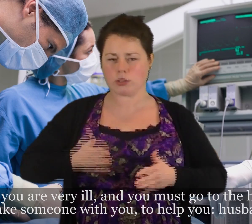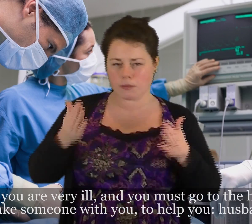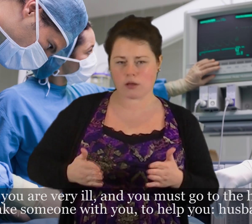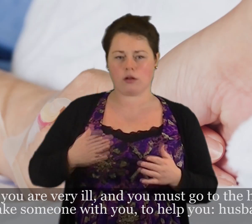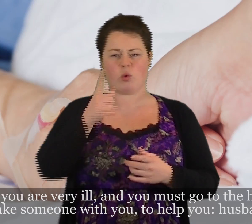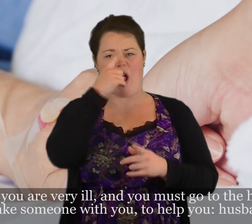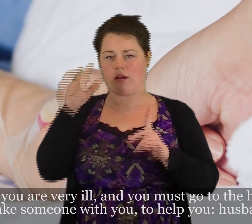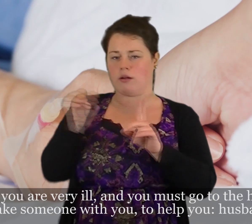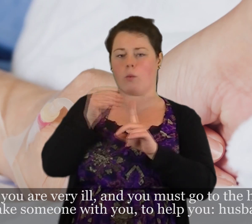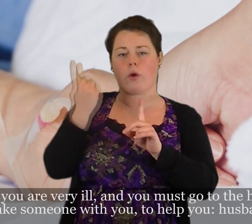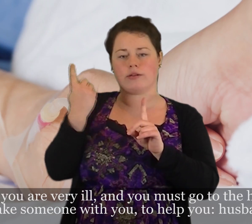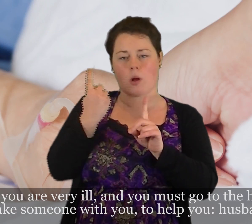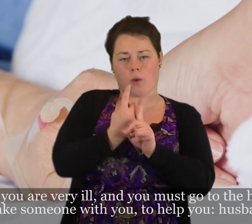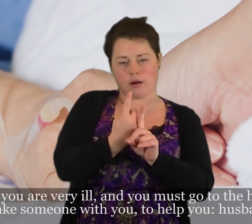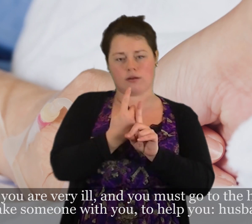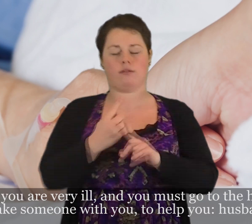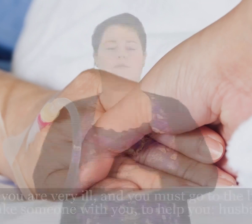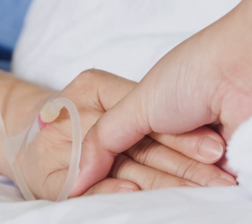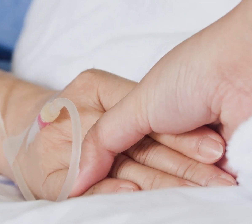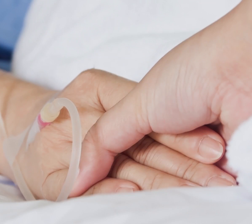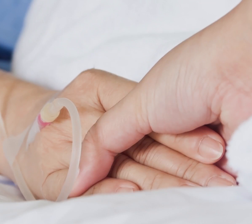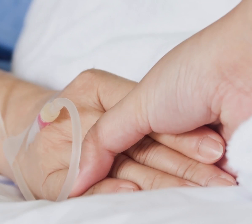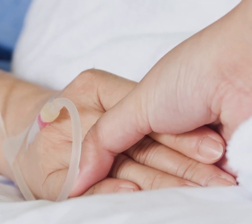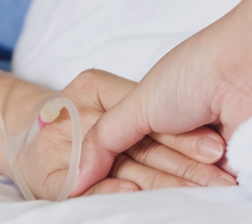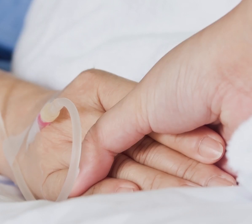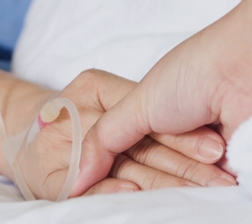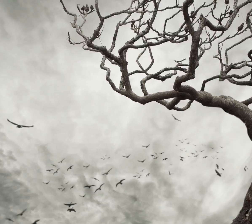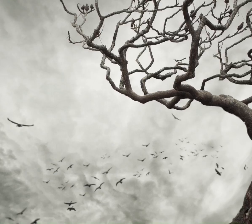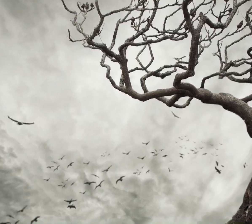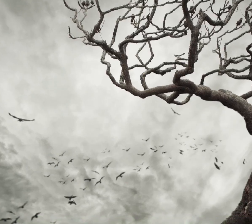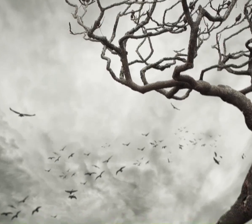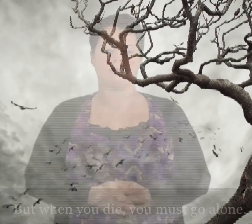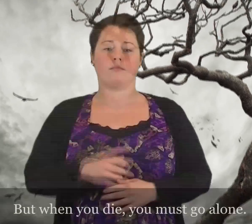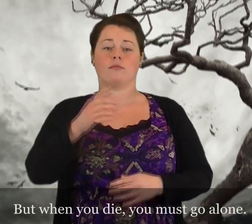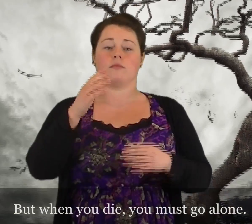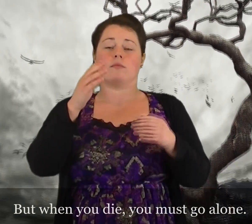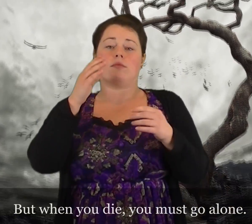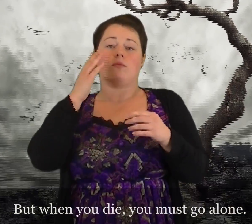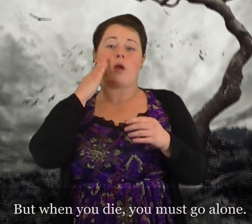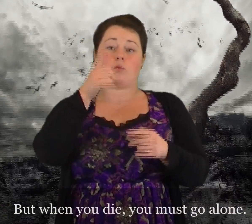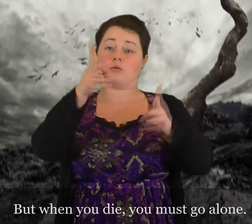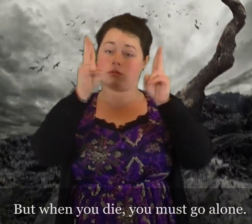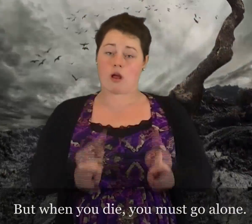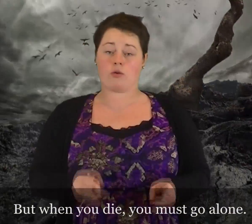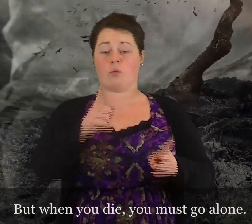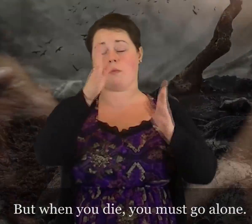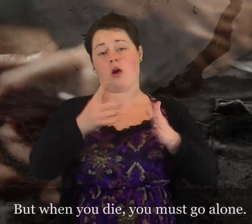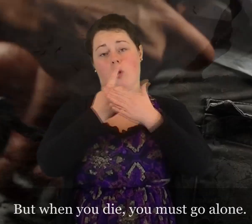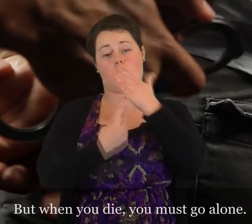They take their husband with them or their wife or somebody else. You go through the gates of death entirely alone. You're